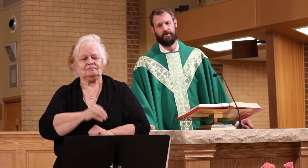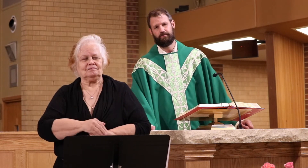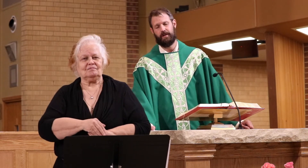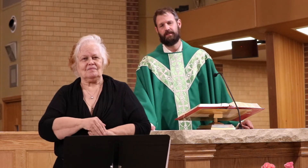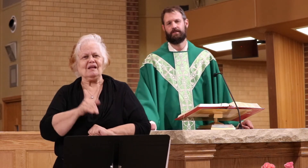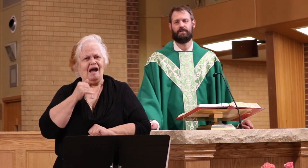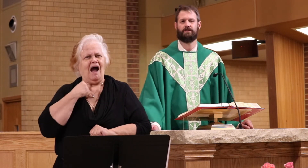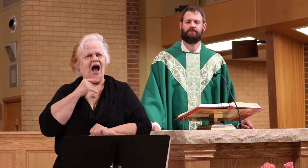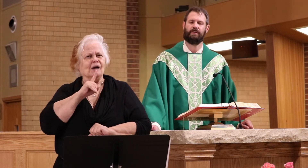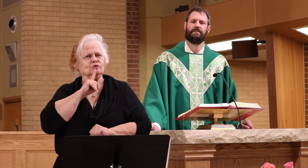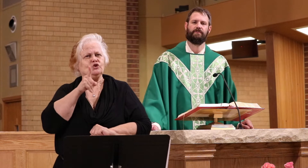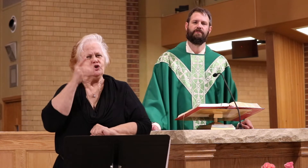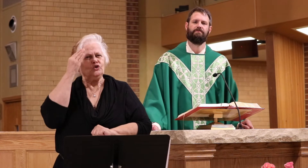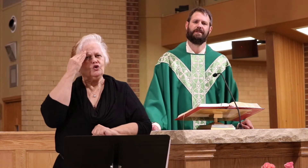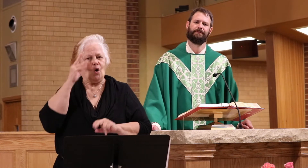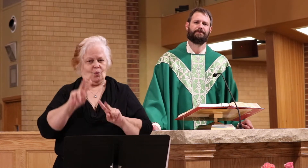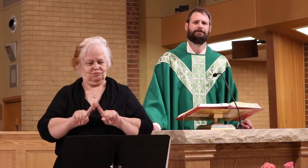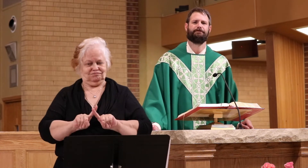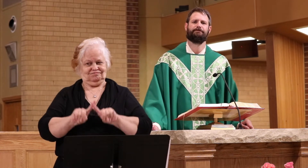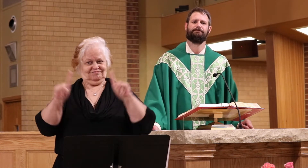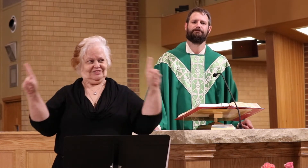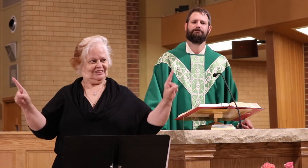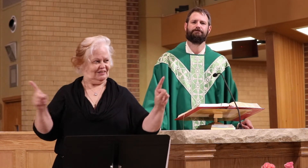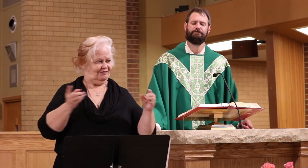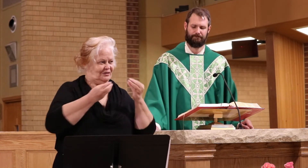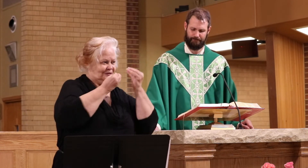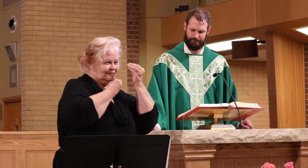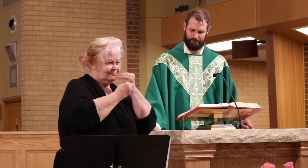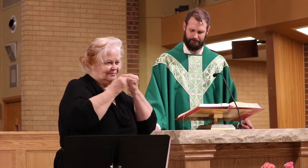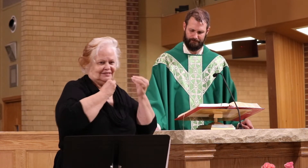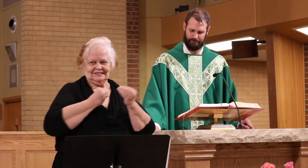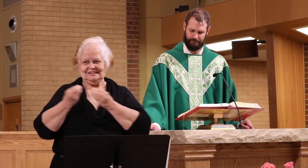I'm sure you can admit that these are very different meals.